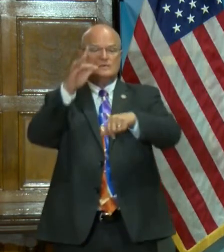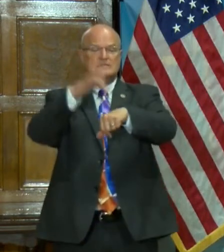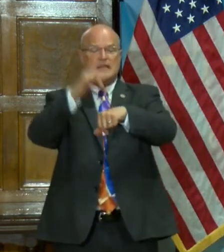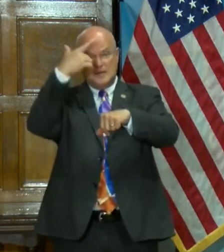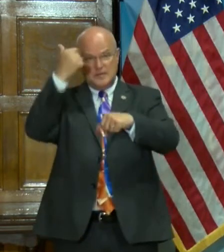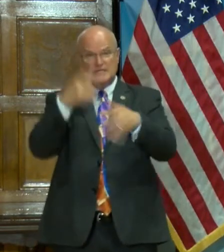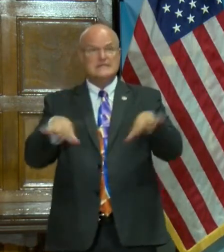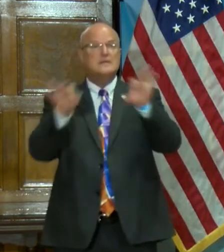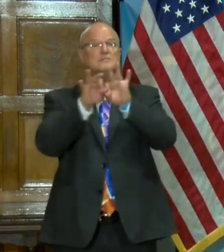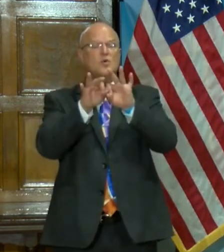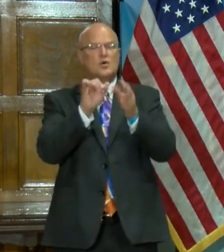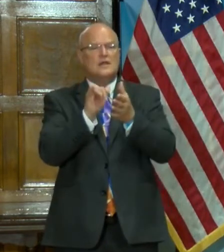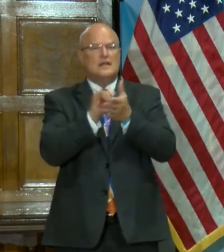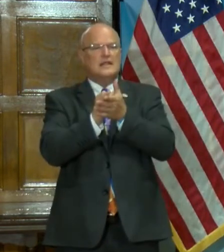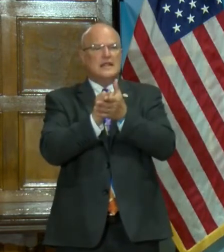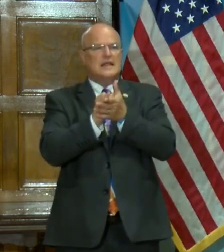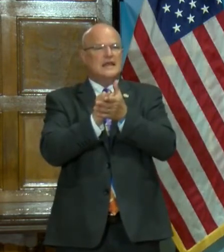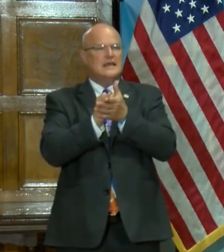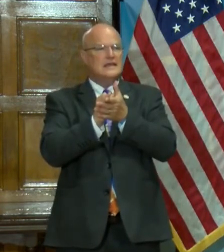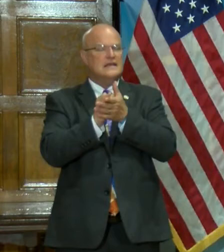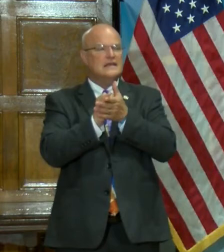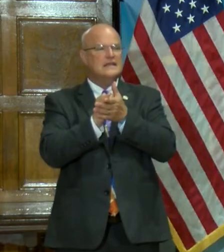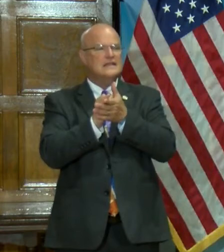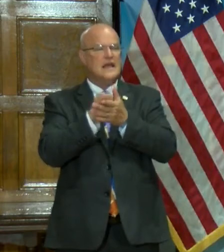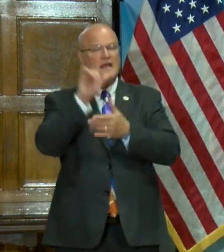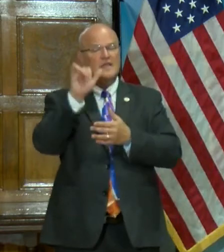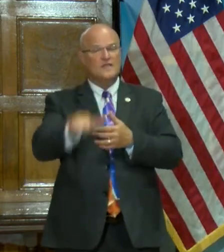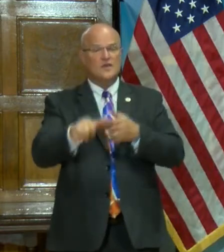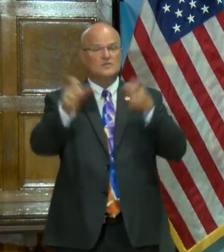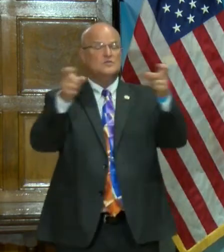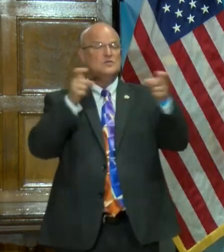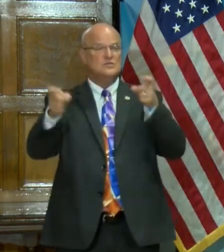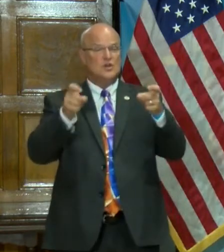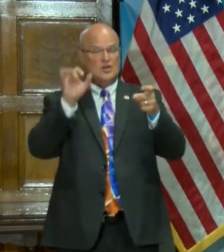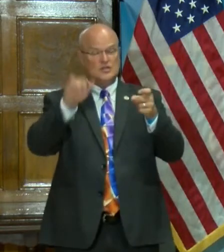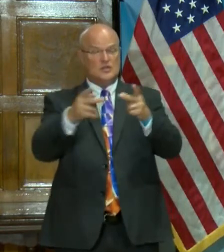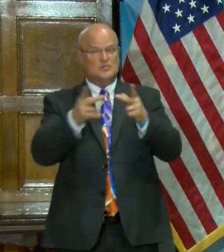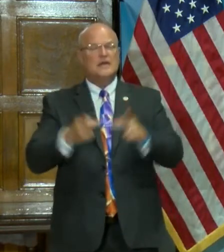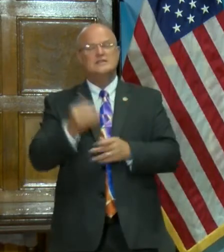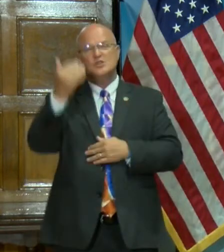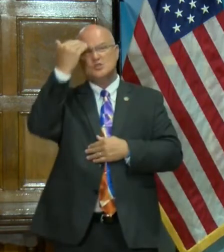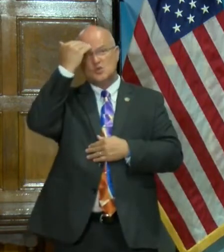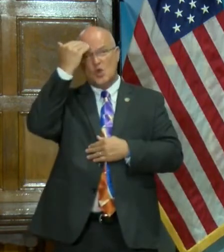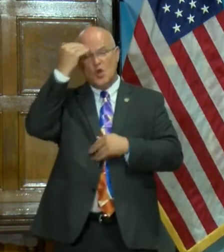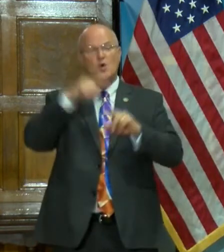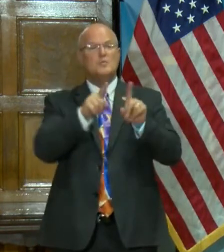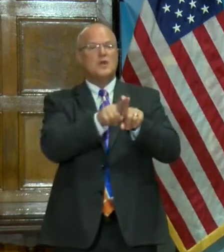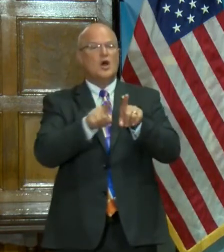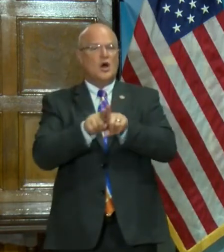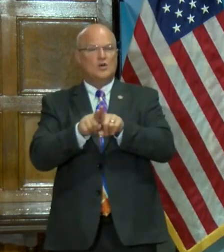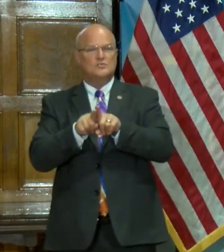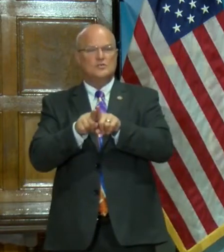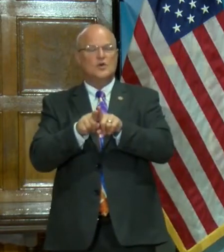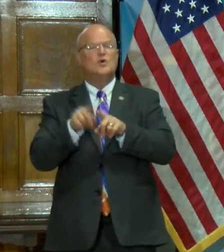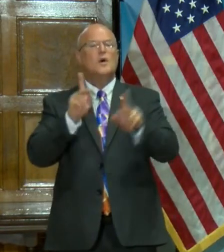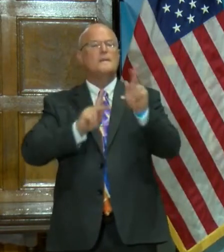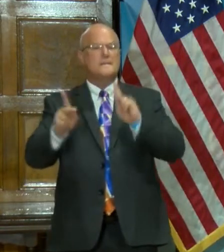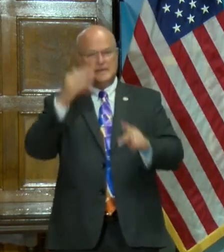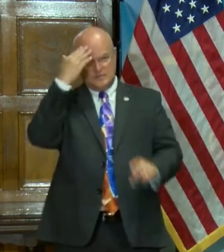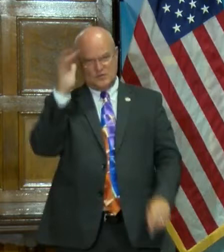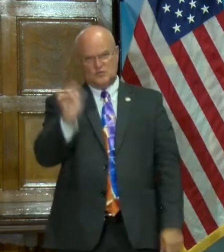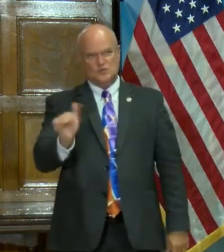because it's important that those who are in charge of those venues know about it, but also that the general public